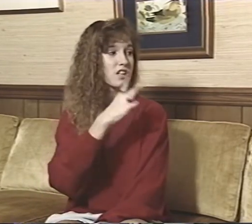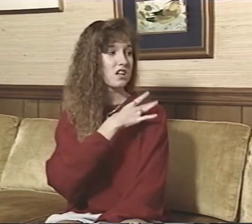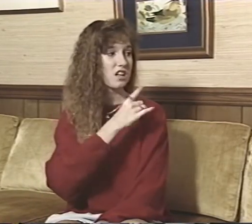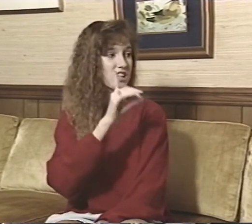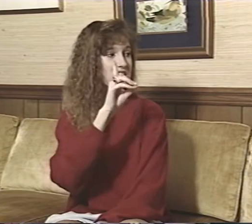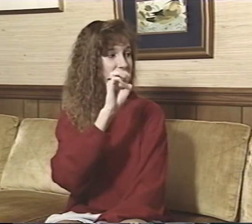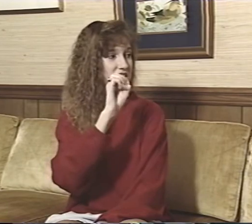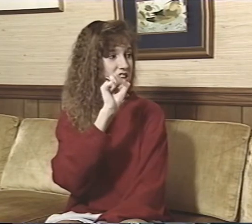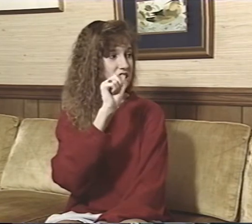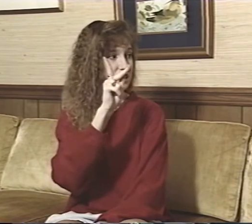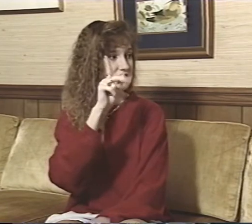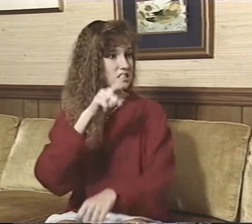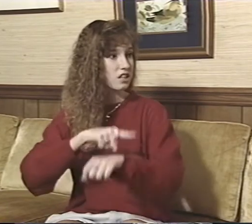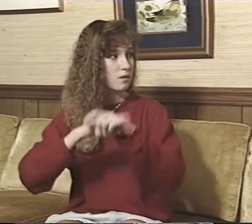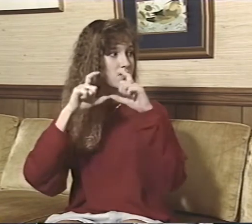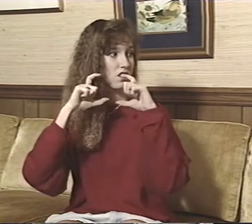like a desk clock.